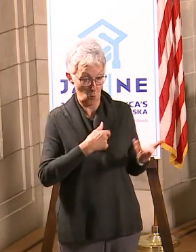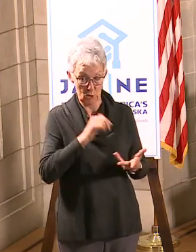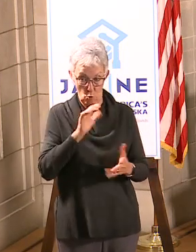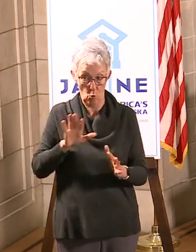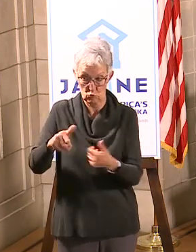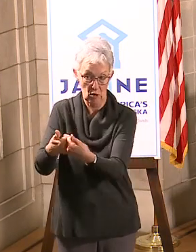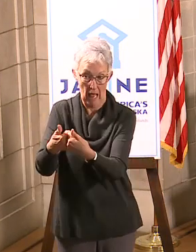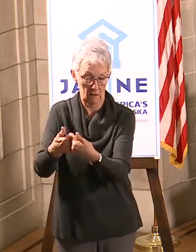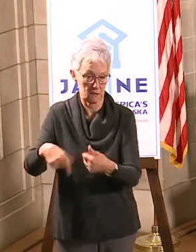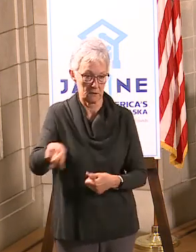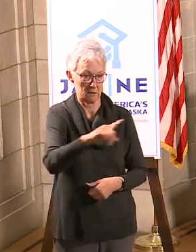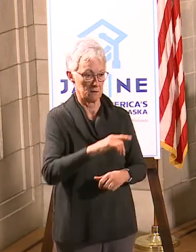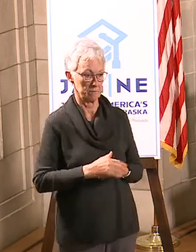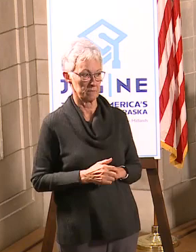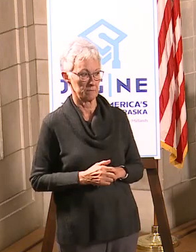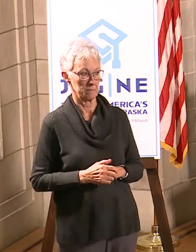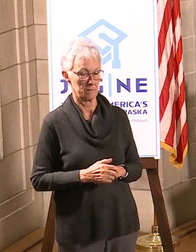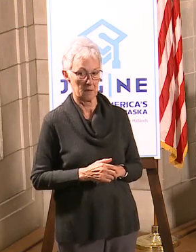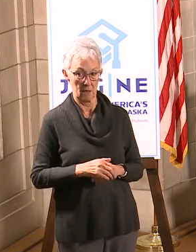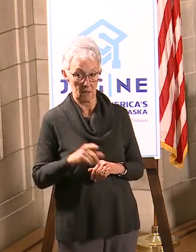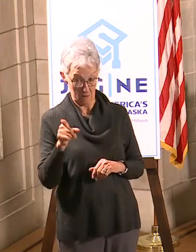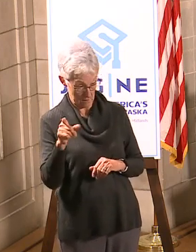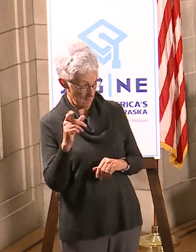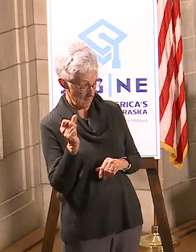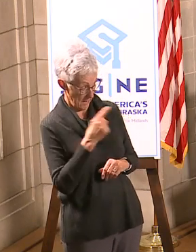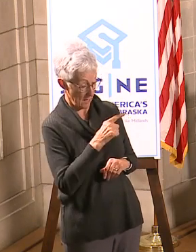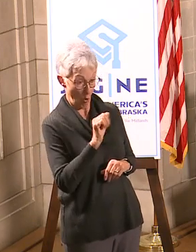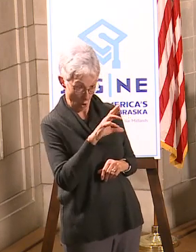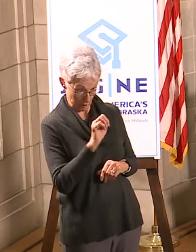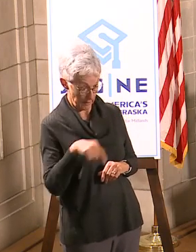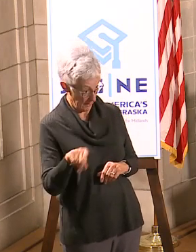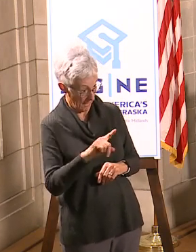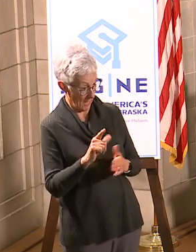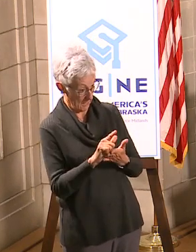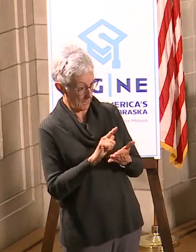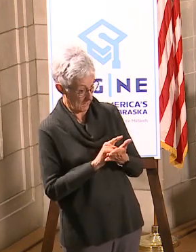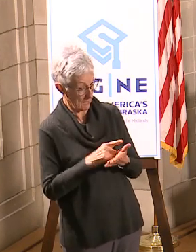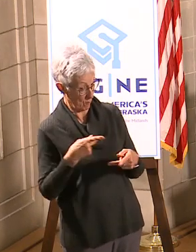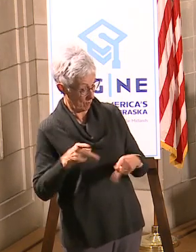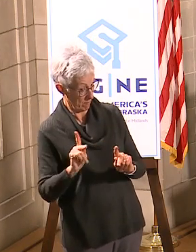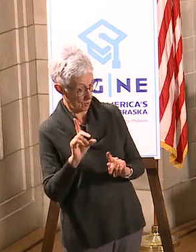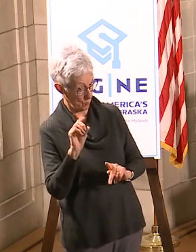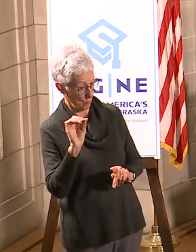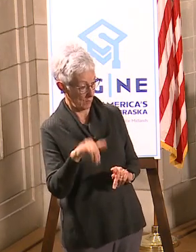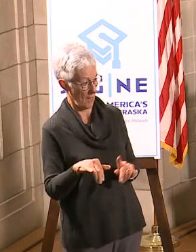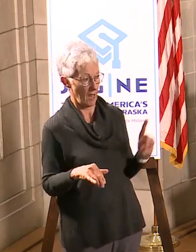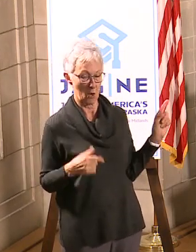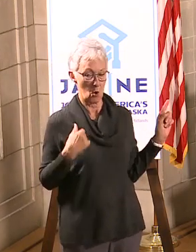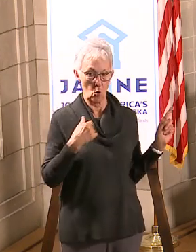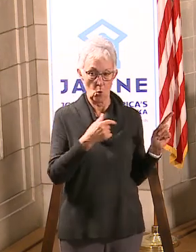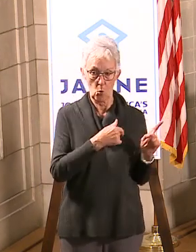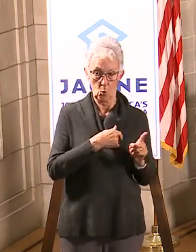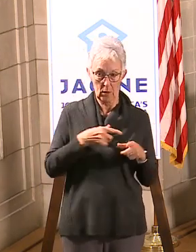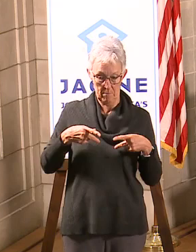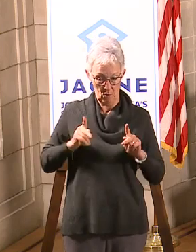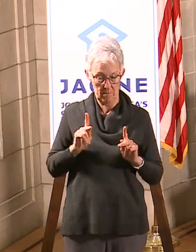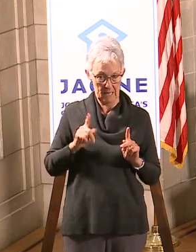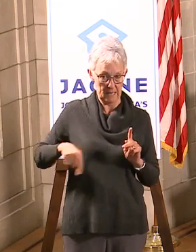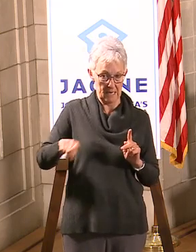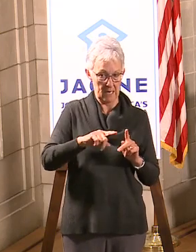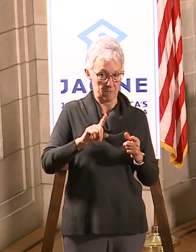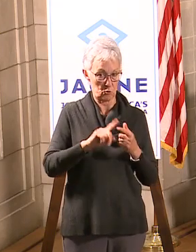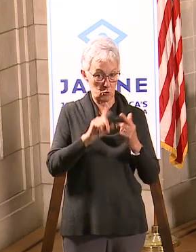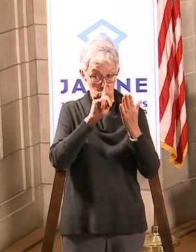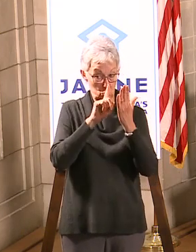we encourage, every municipality is going to be different, and we've got, what, 600 municipalities across the state of Nebraska, roughly? So if you've got that